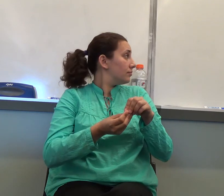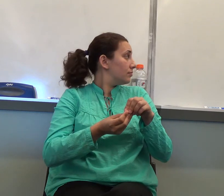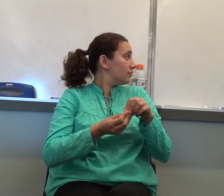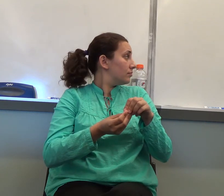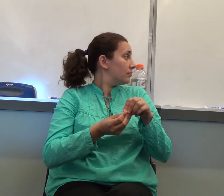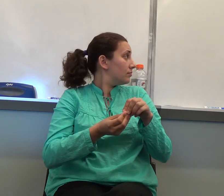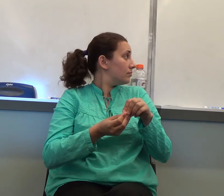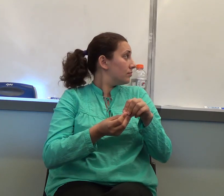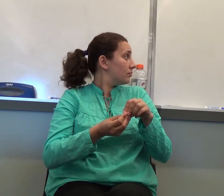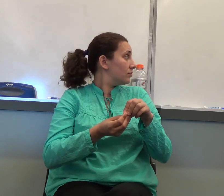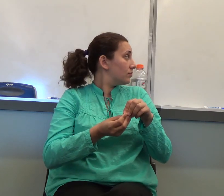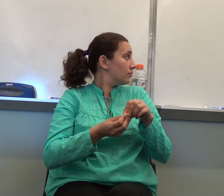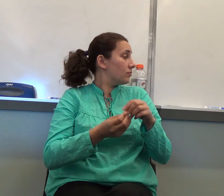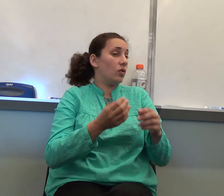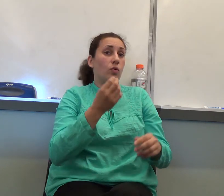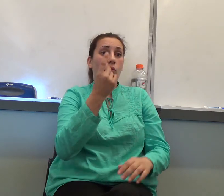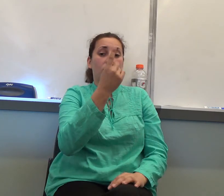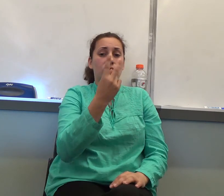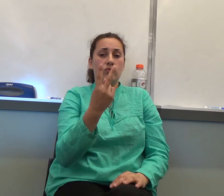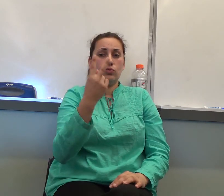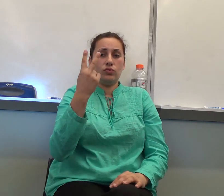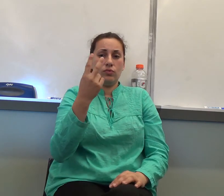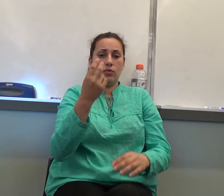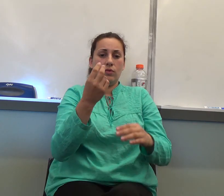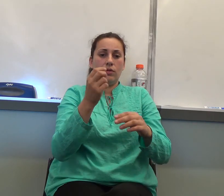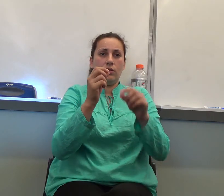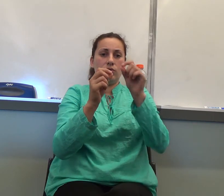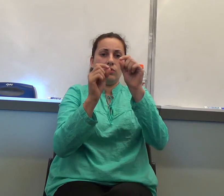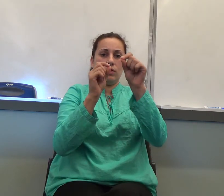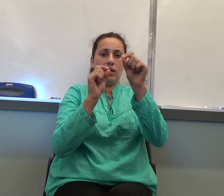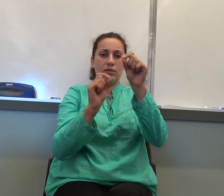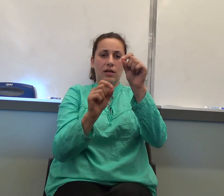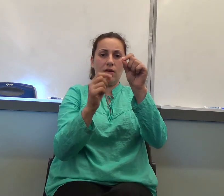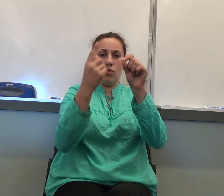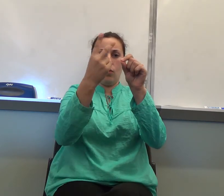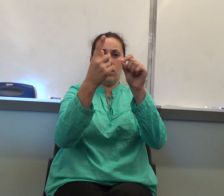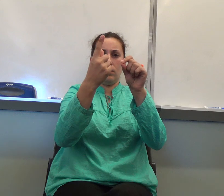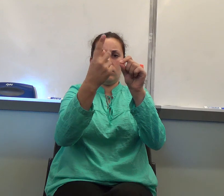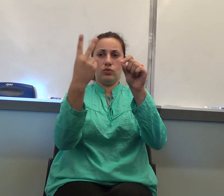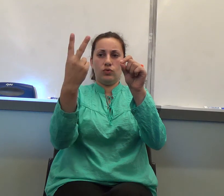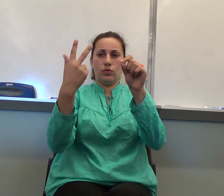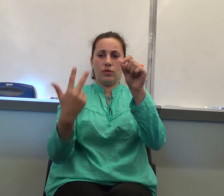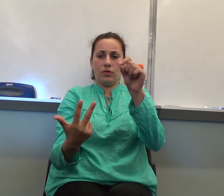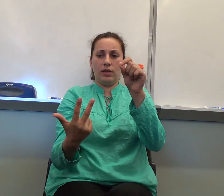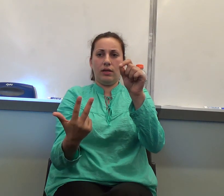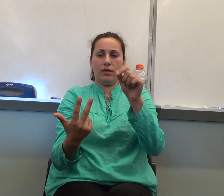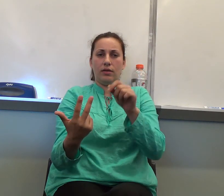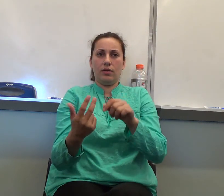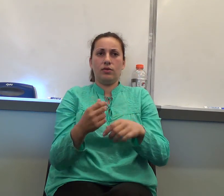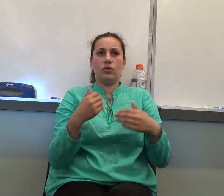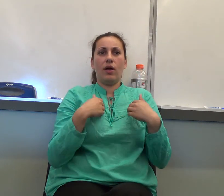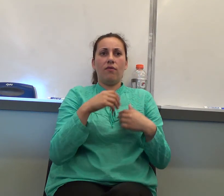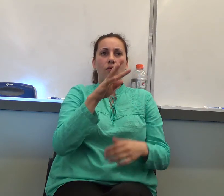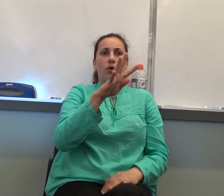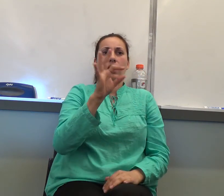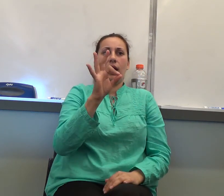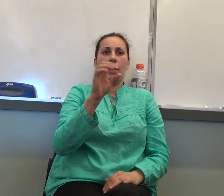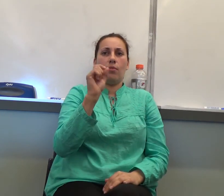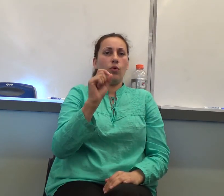And 1, 2, 3, 1, 2, 3. So what you get is 49.995. That's pretty